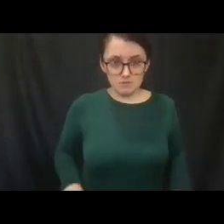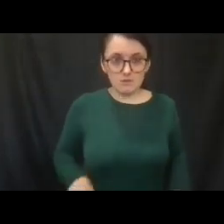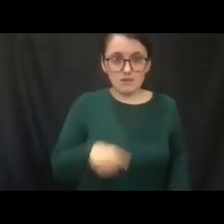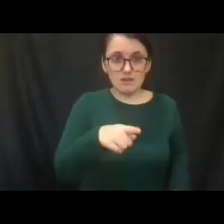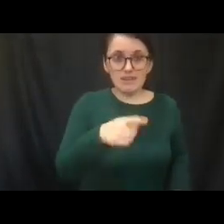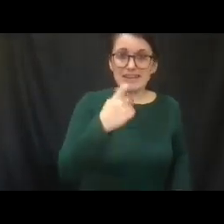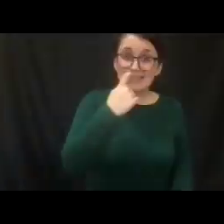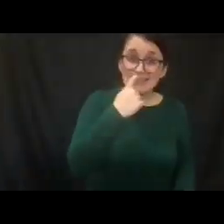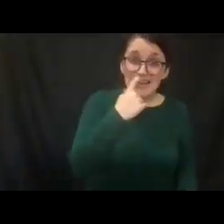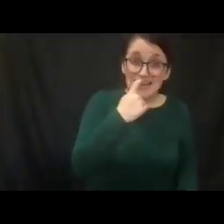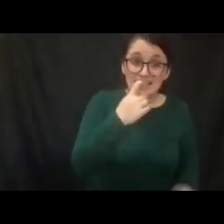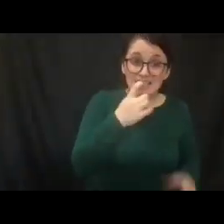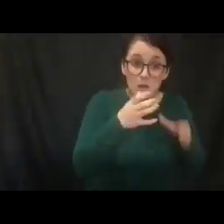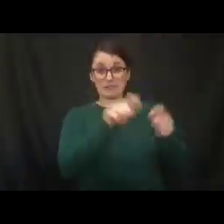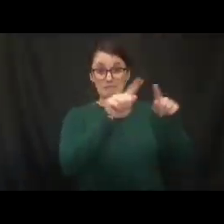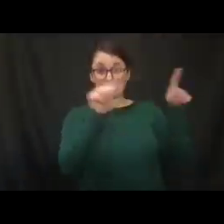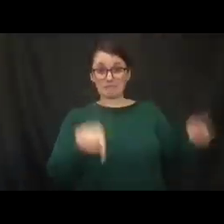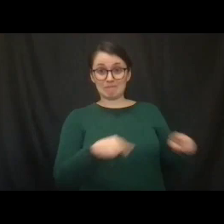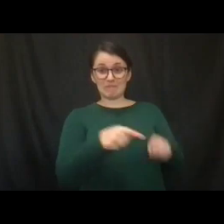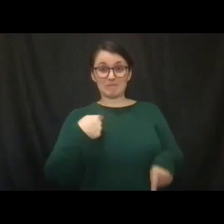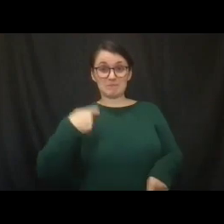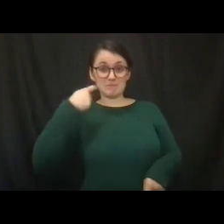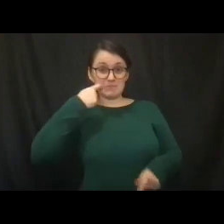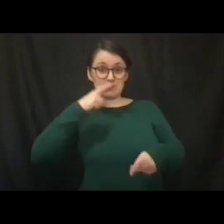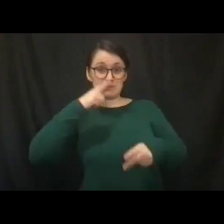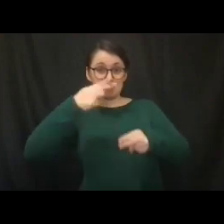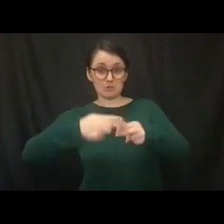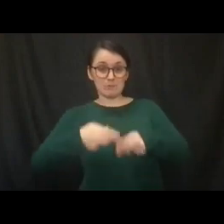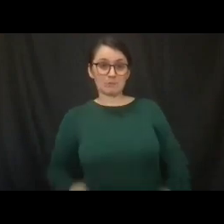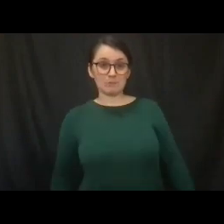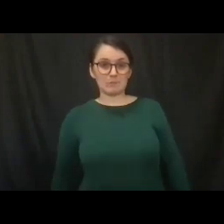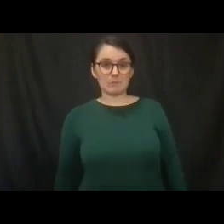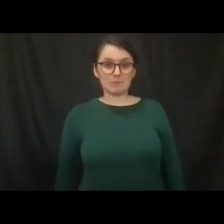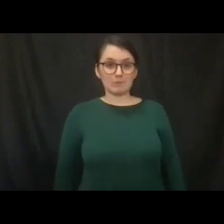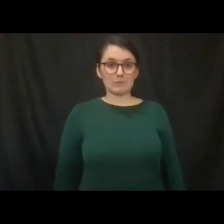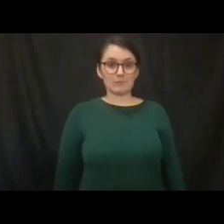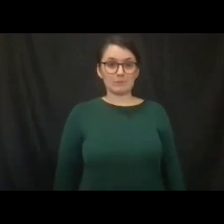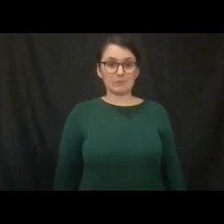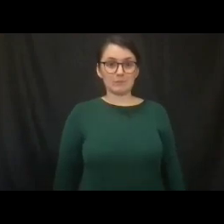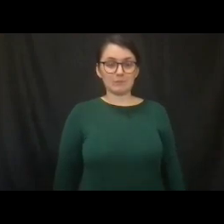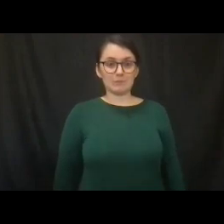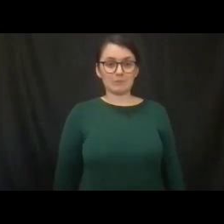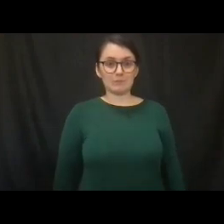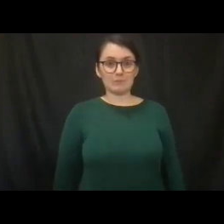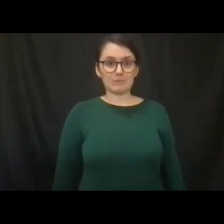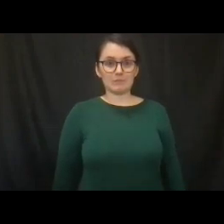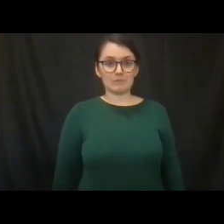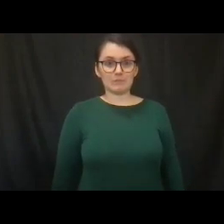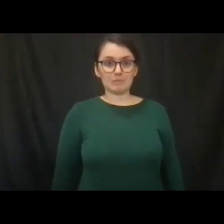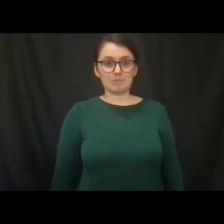Plastic bins. Not in the